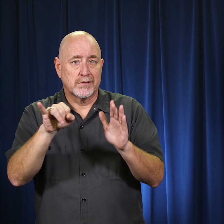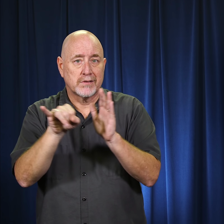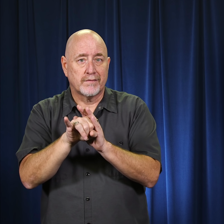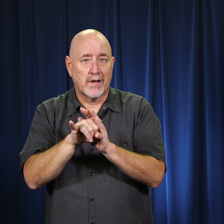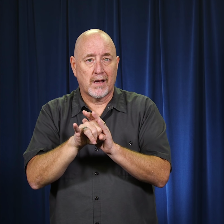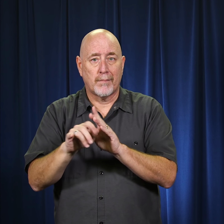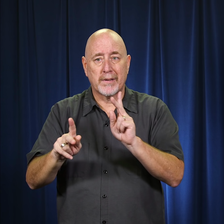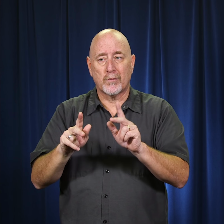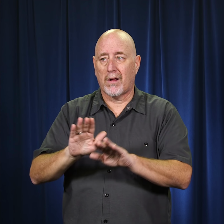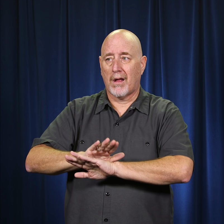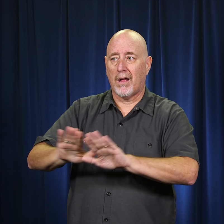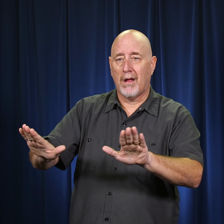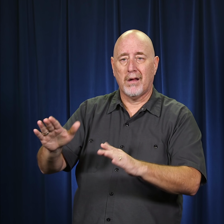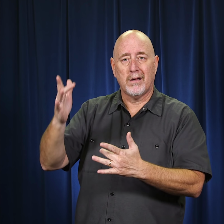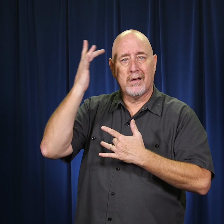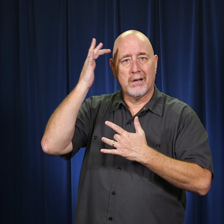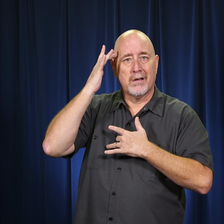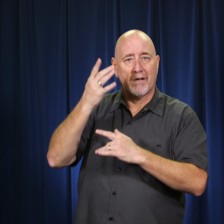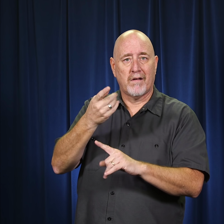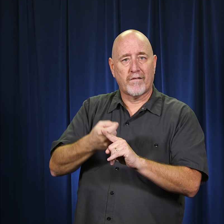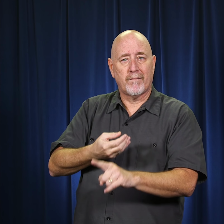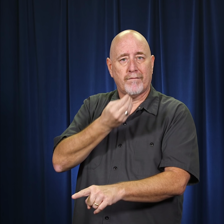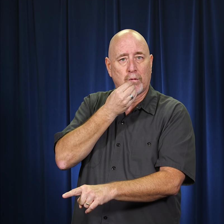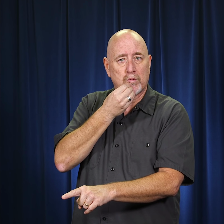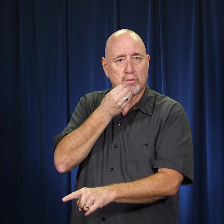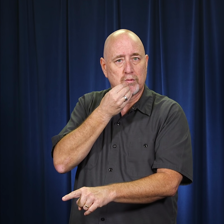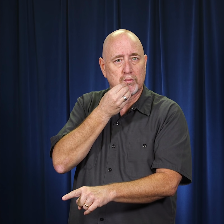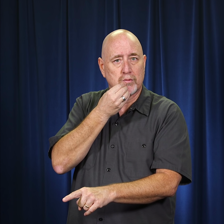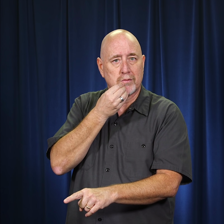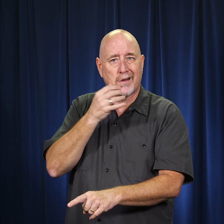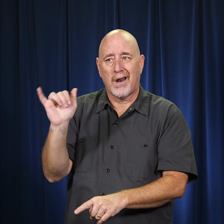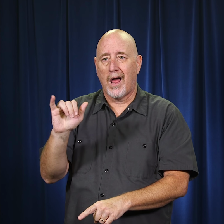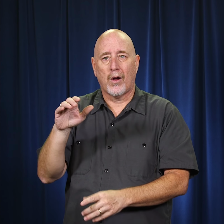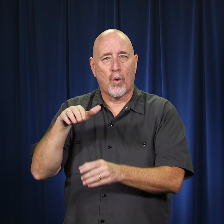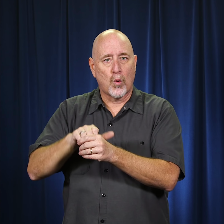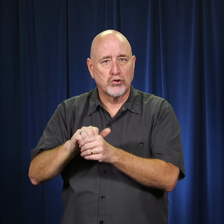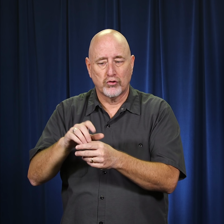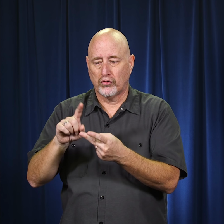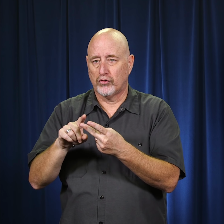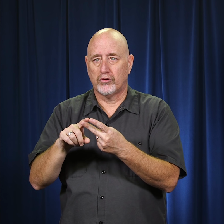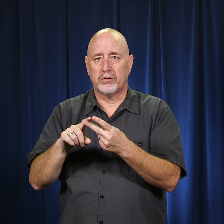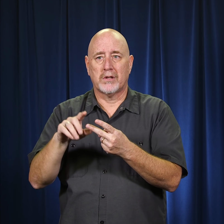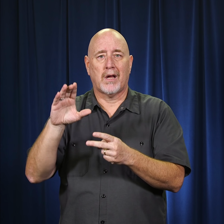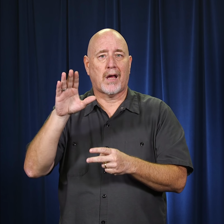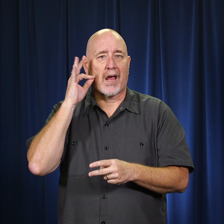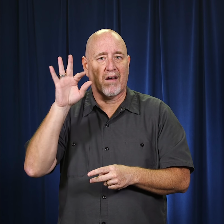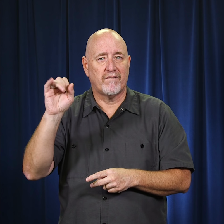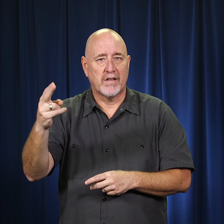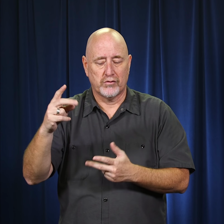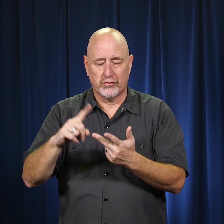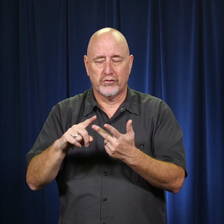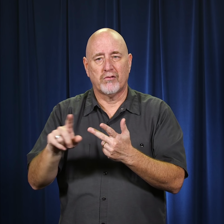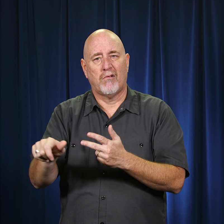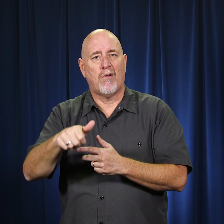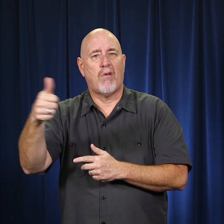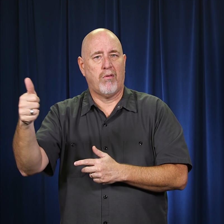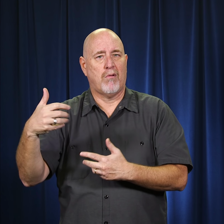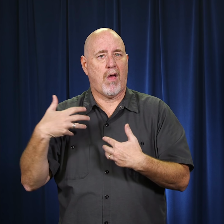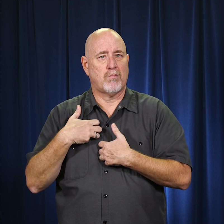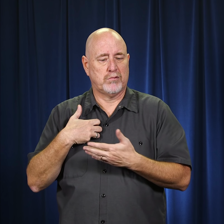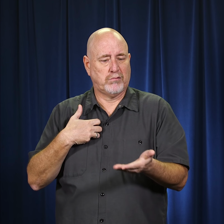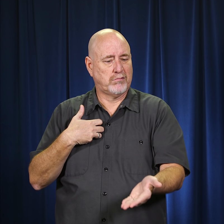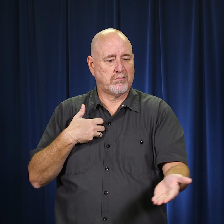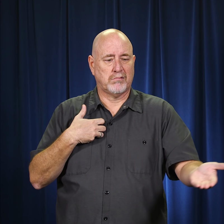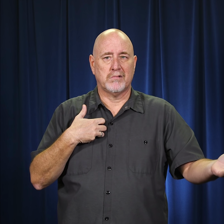to keep people from getting foodborne illnesses from things like oysters or catfish or other